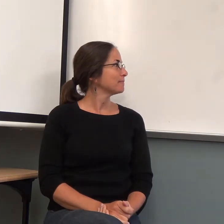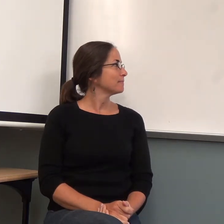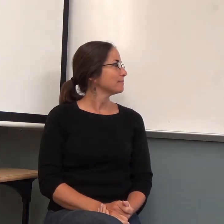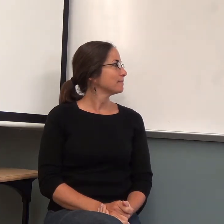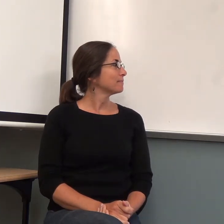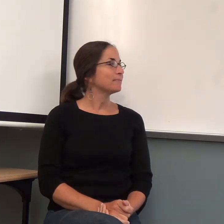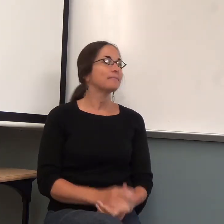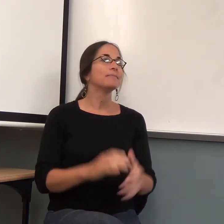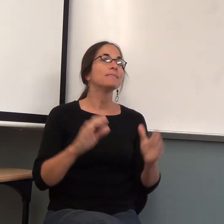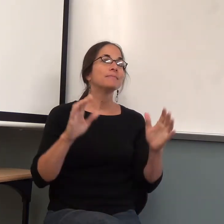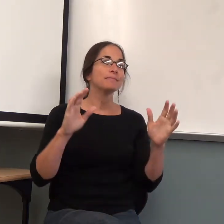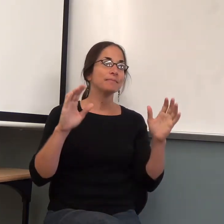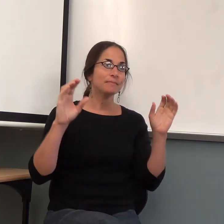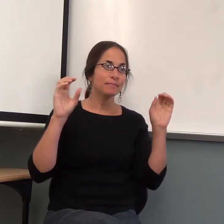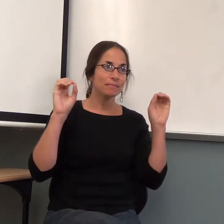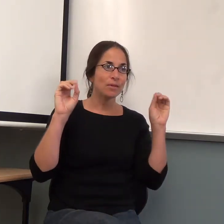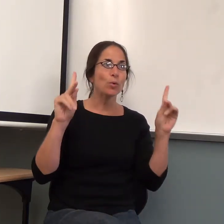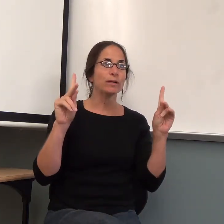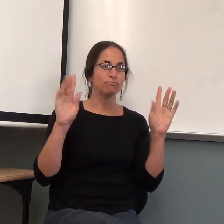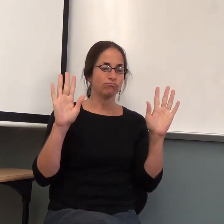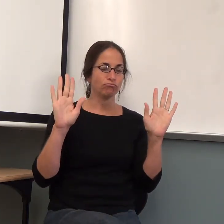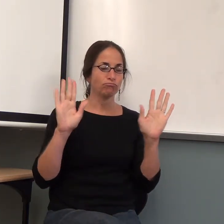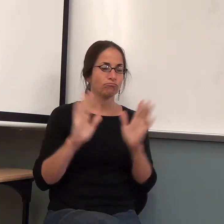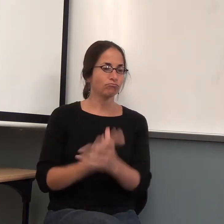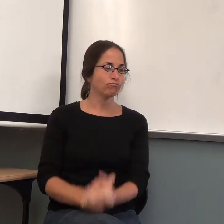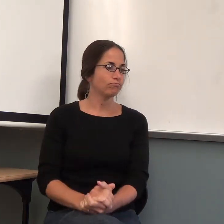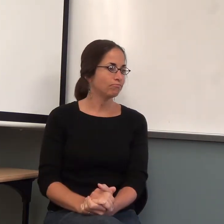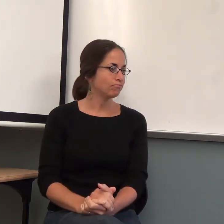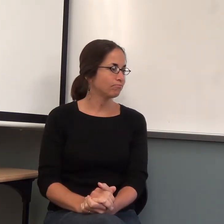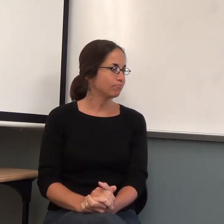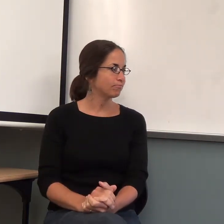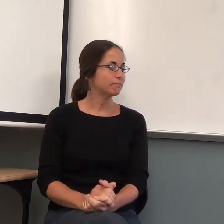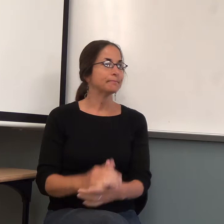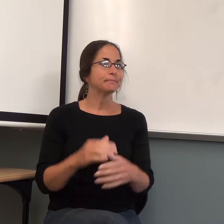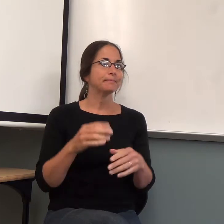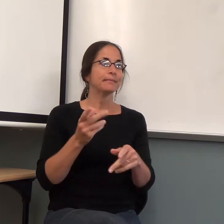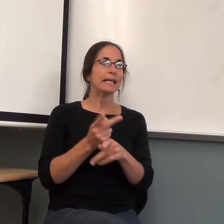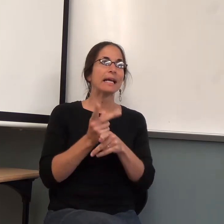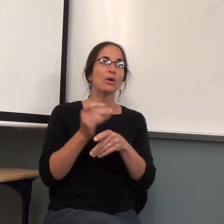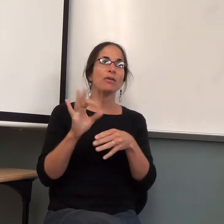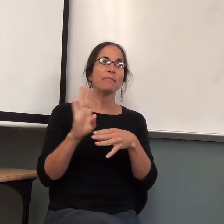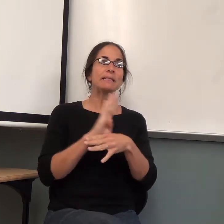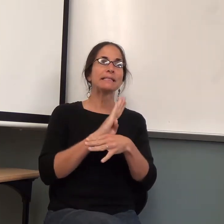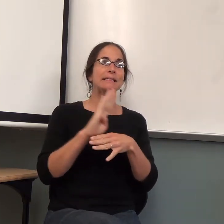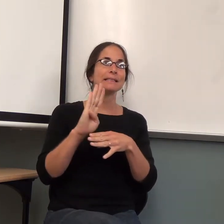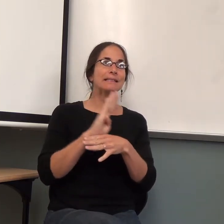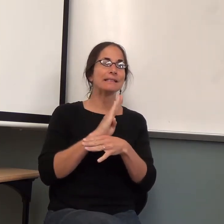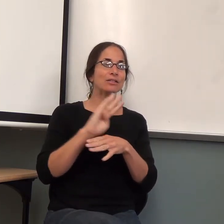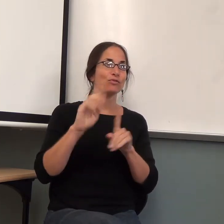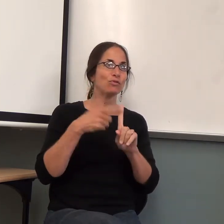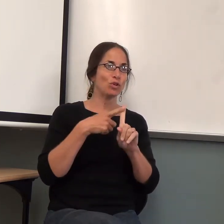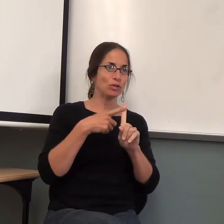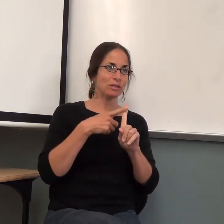Okay, so let's see, just to get some business out of the way, and then we'll get back to what we were focused on last